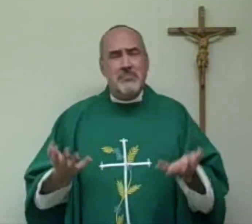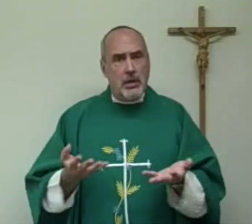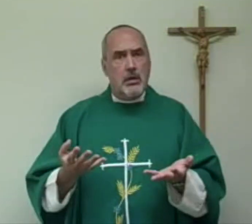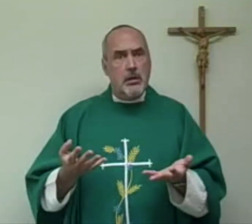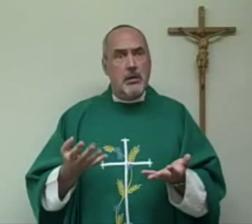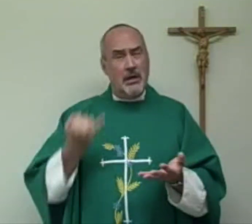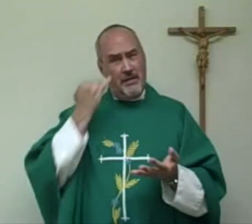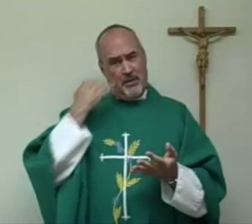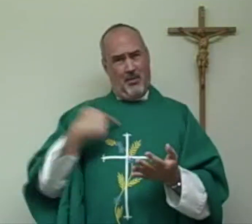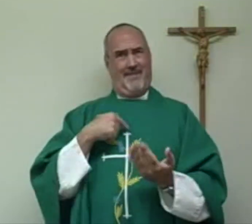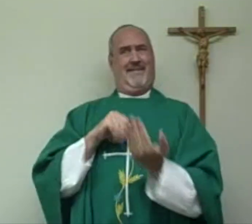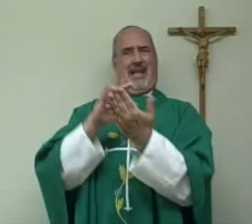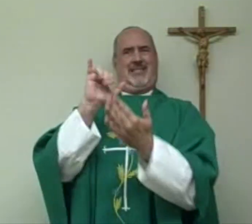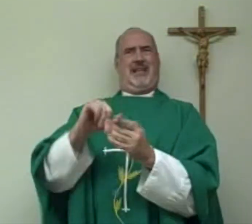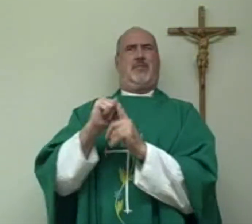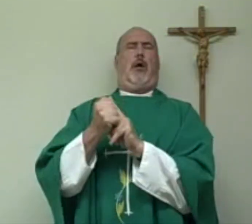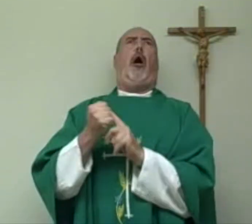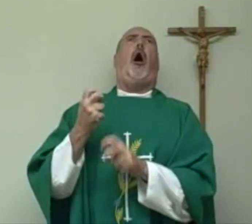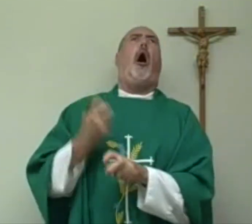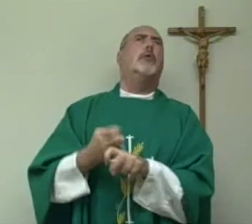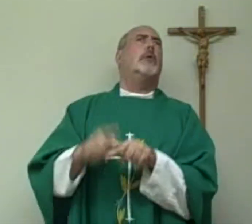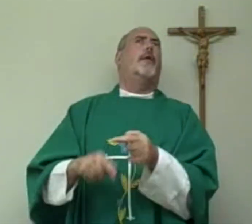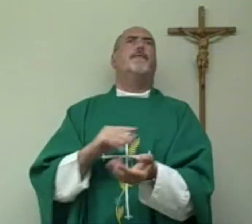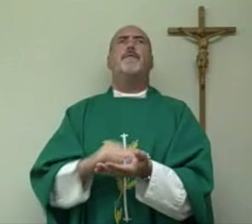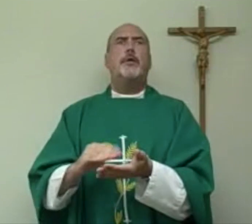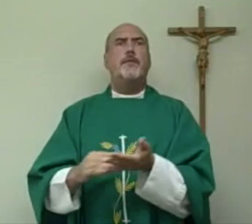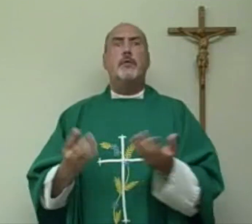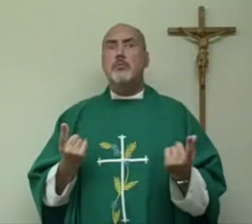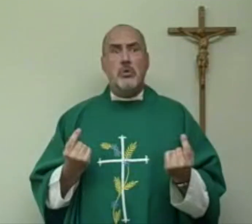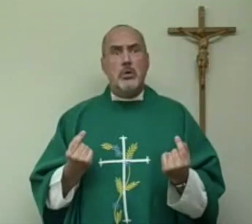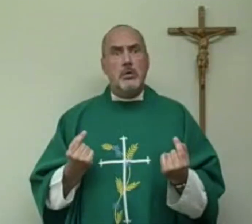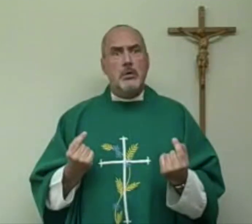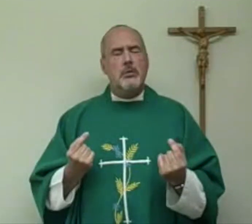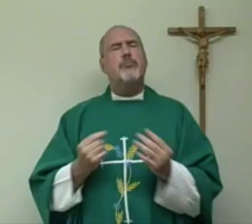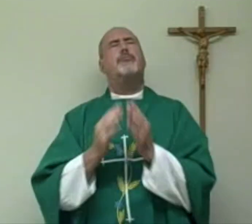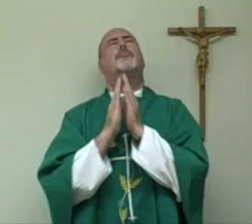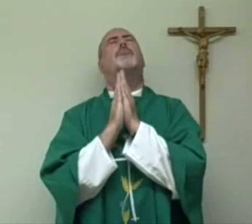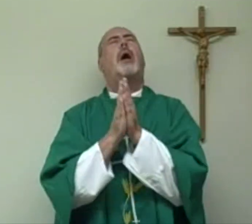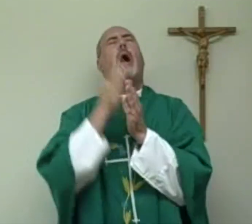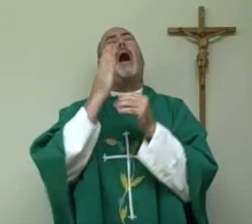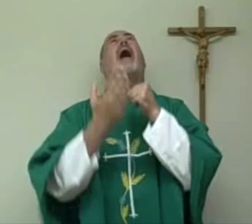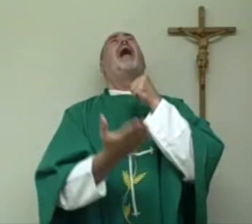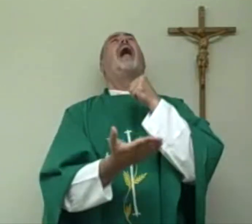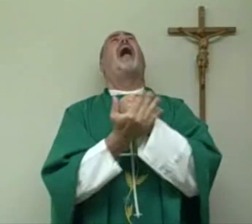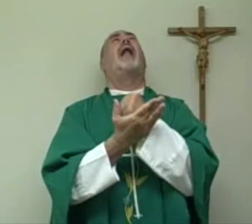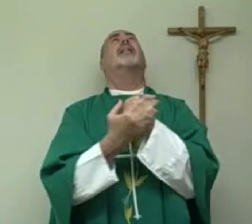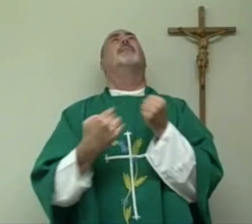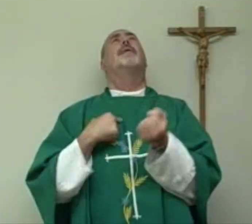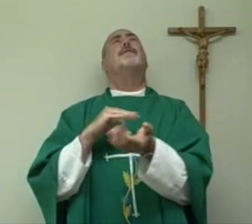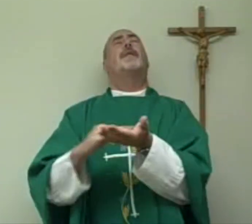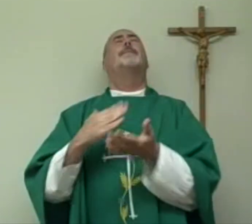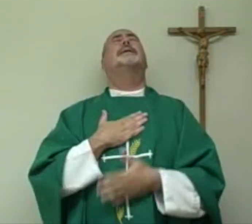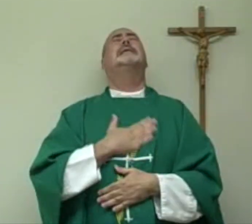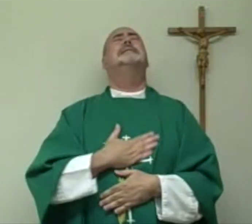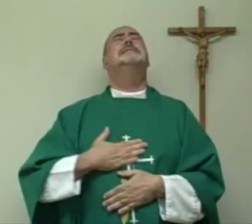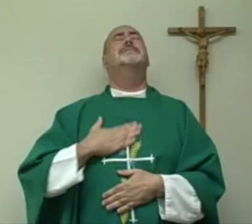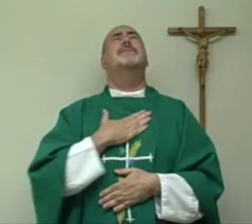forgive them. But what's important is that if we face that situation and we can't forgive them, then we